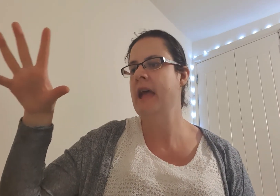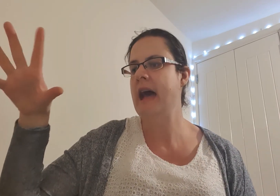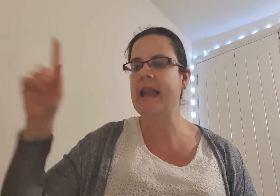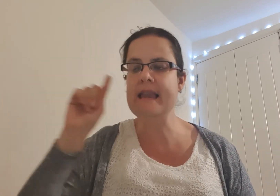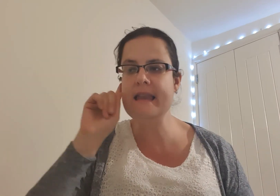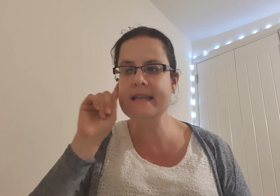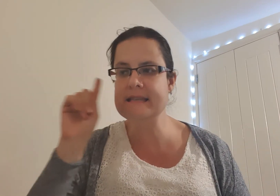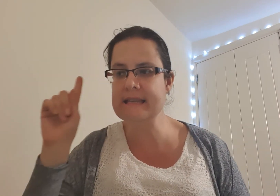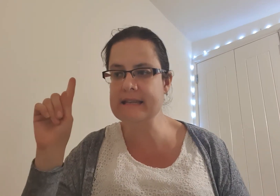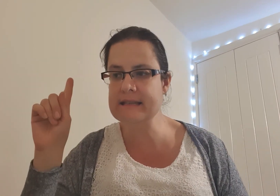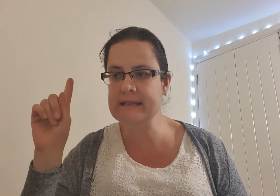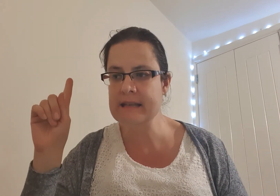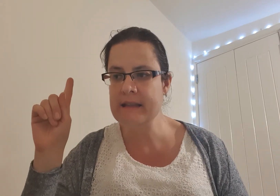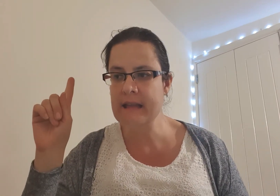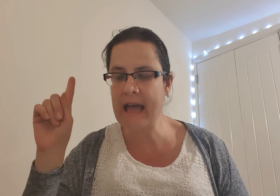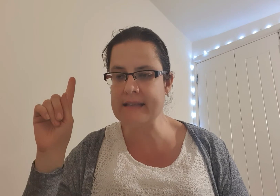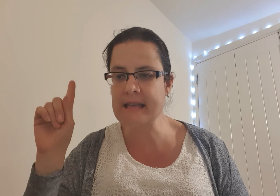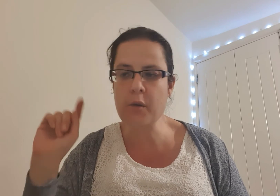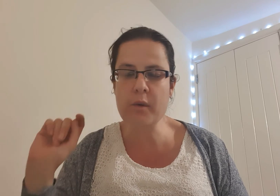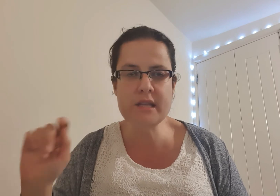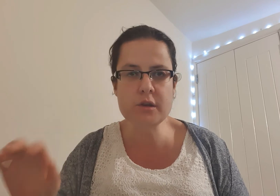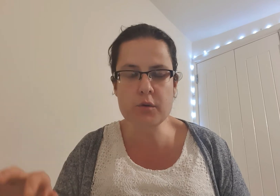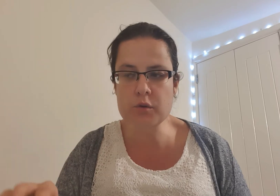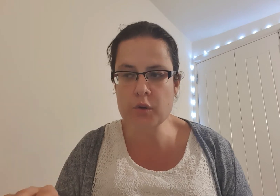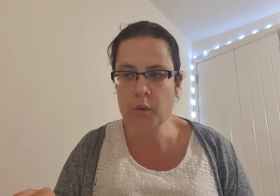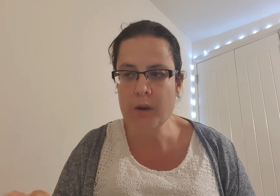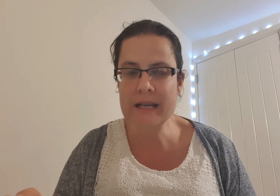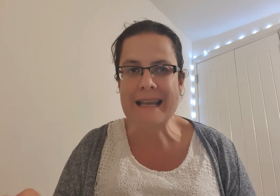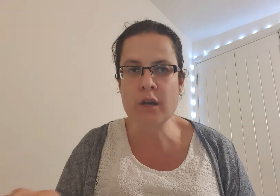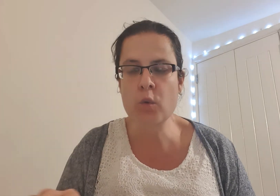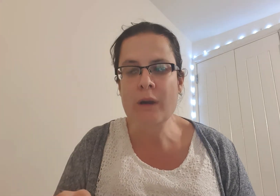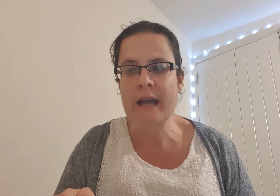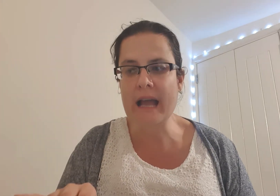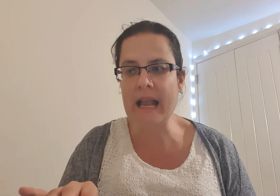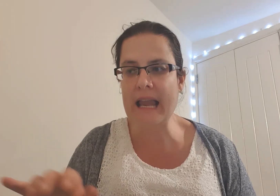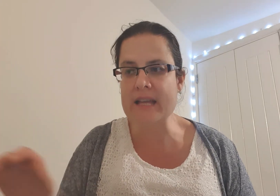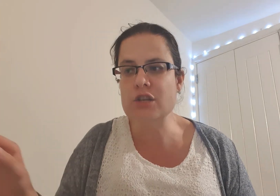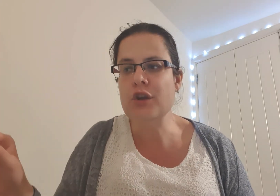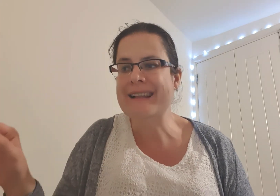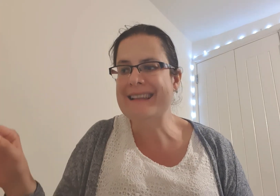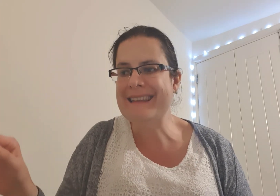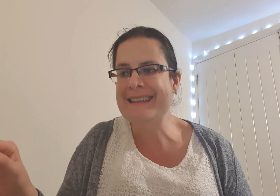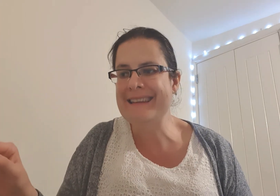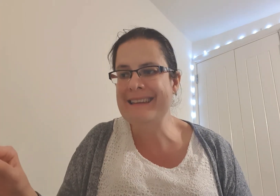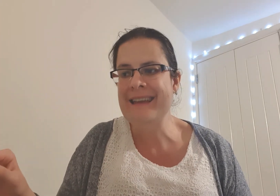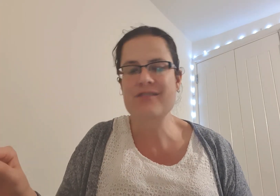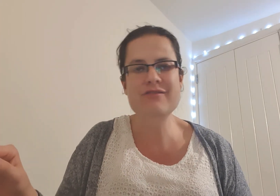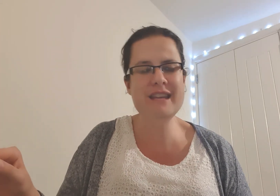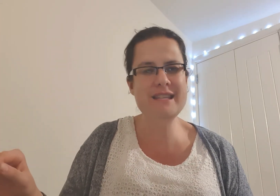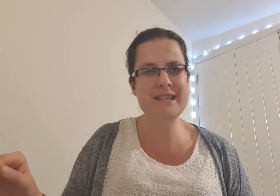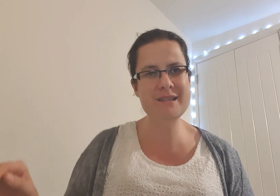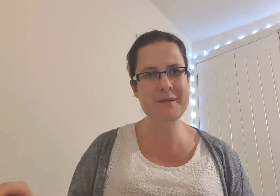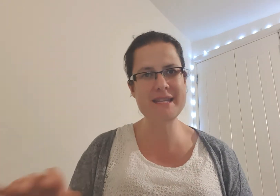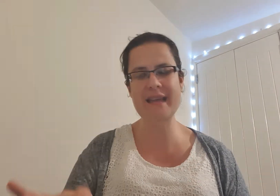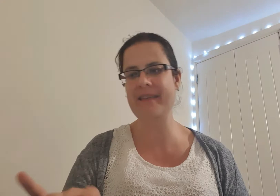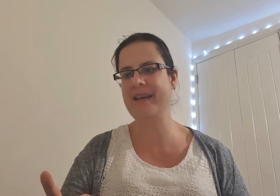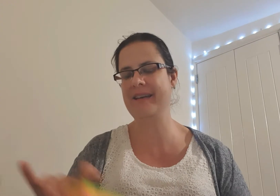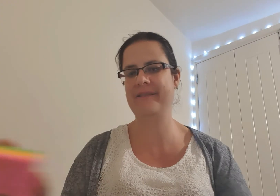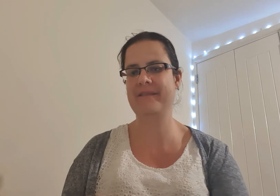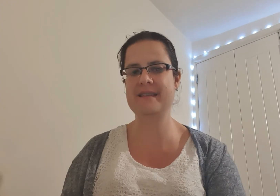and listened as they whistled and clicked, greeting to each other,